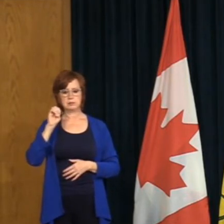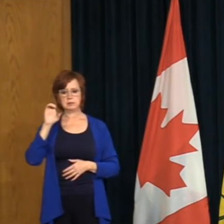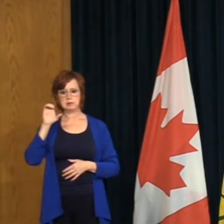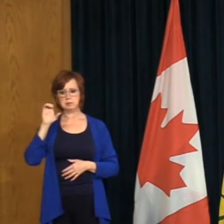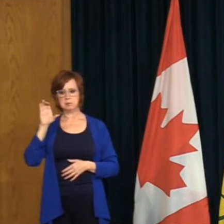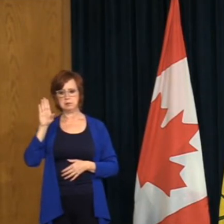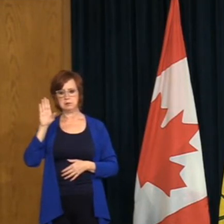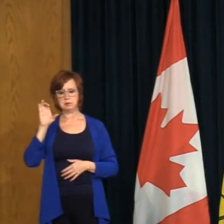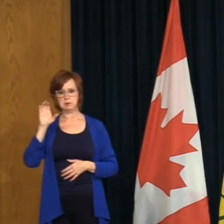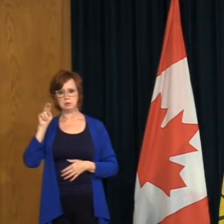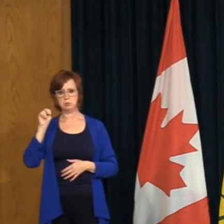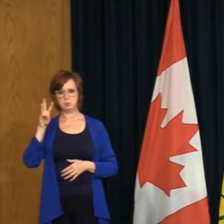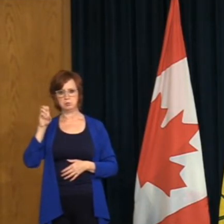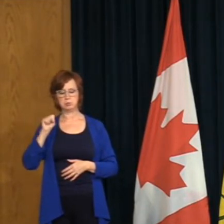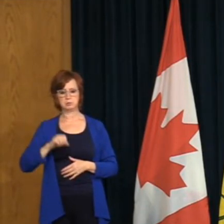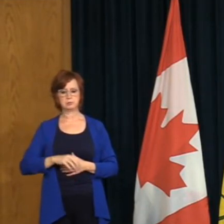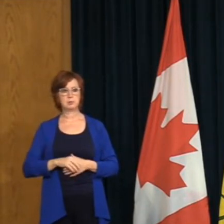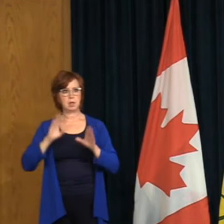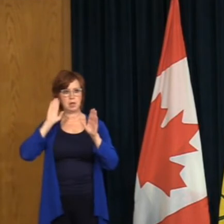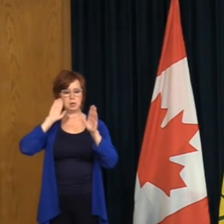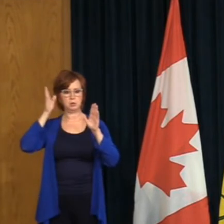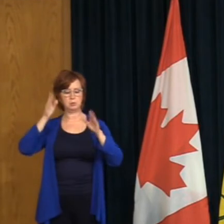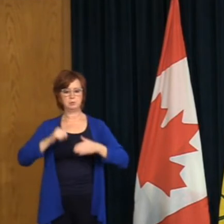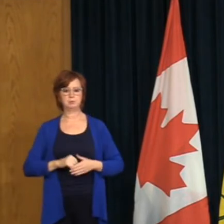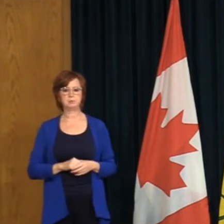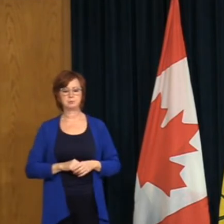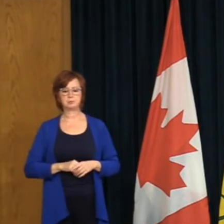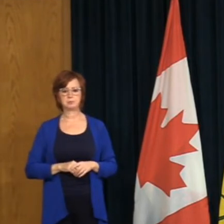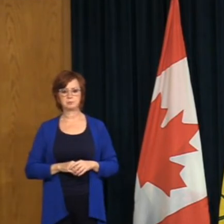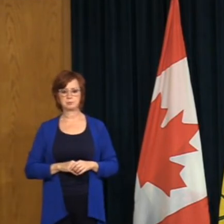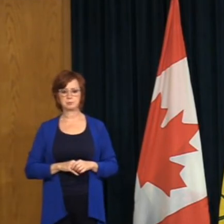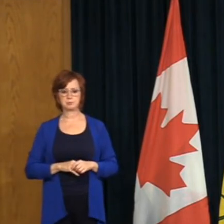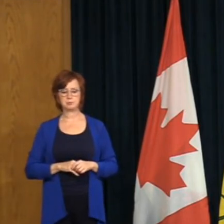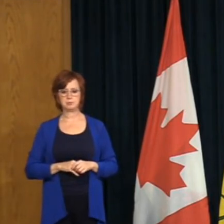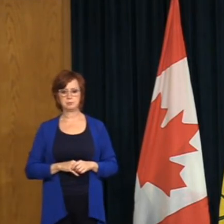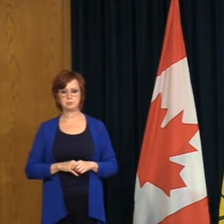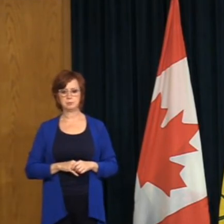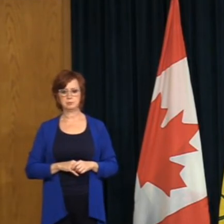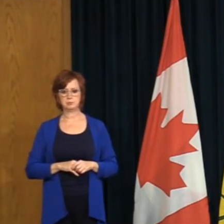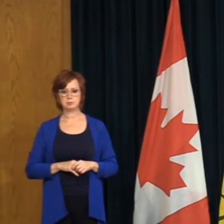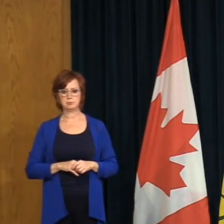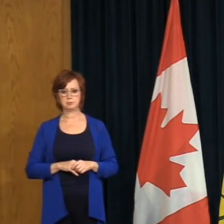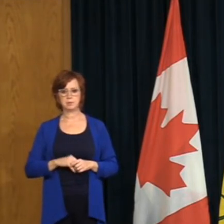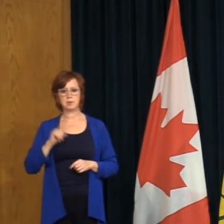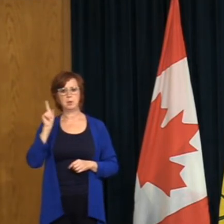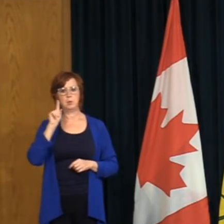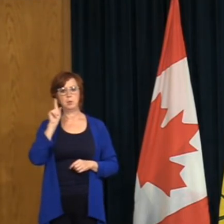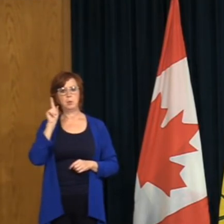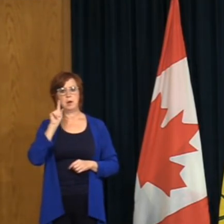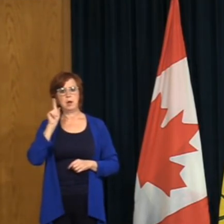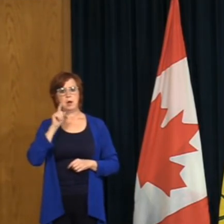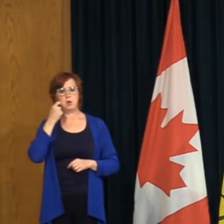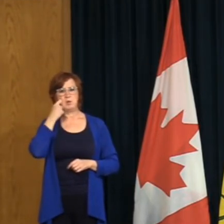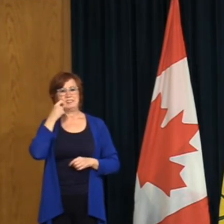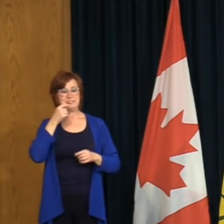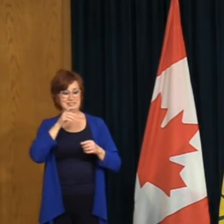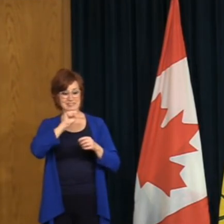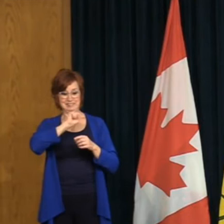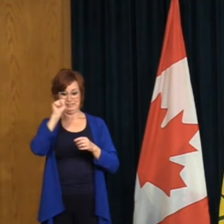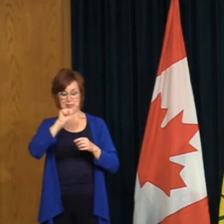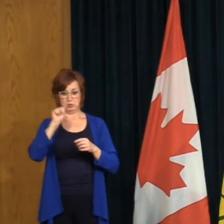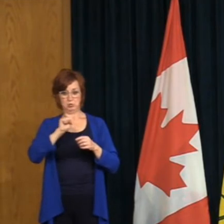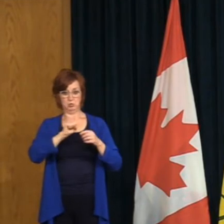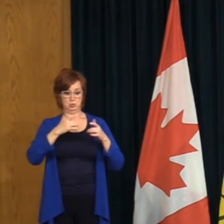CBC. Hi there. I'm wondering, in what part of Saskatoon did the gatherings that resulted in this outbreak